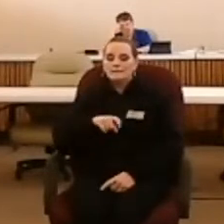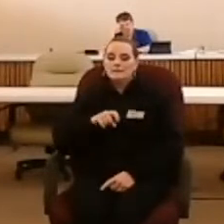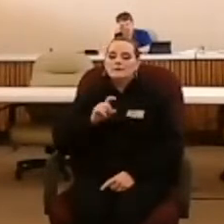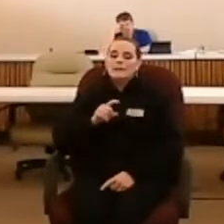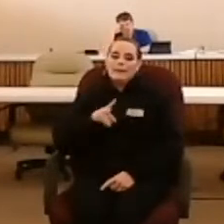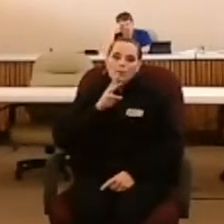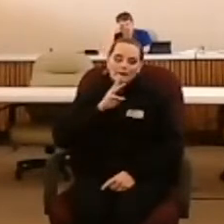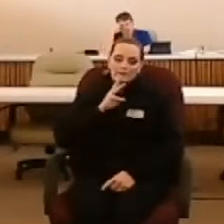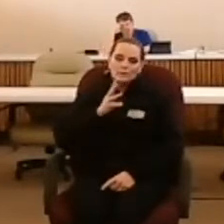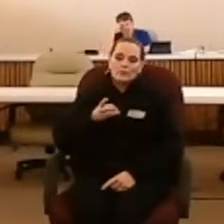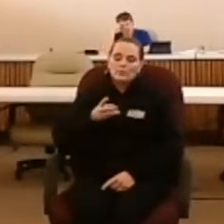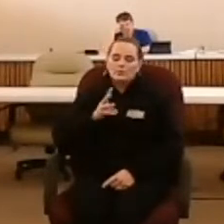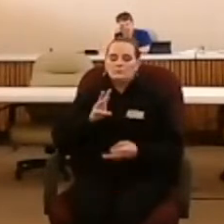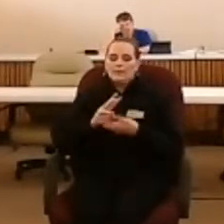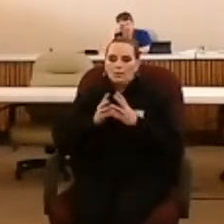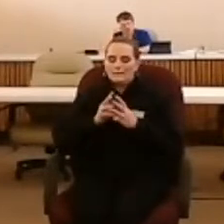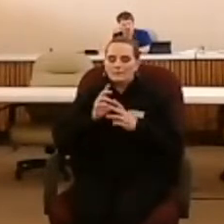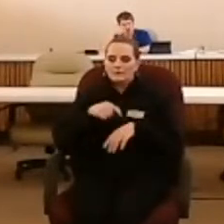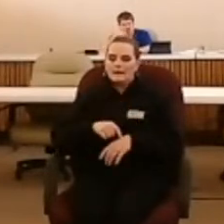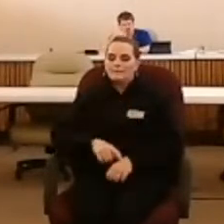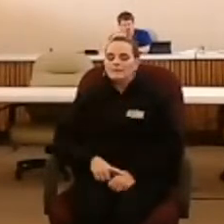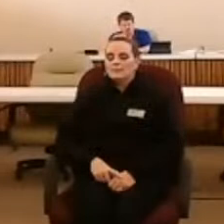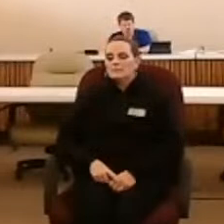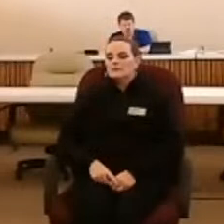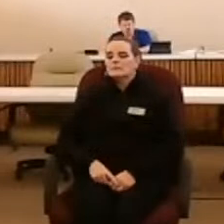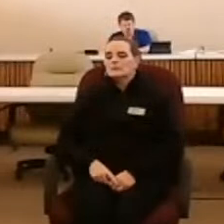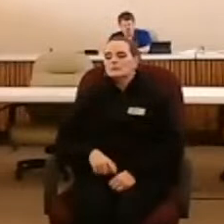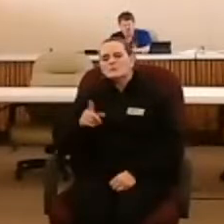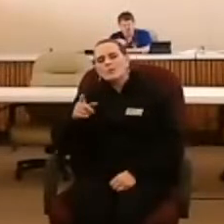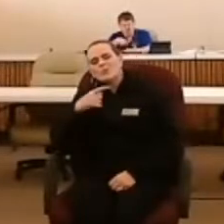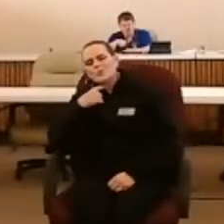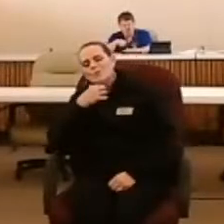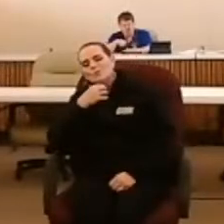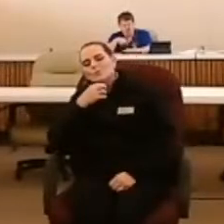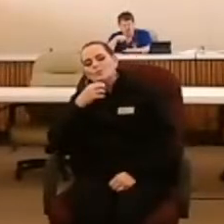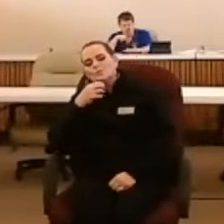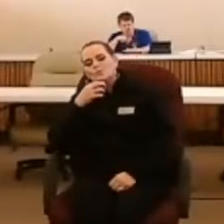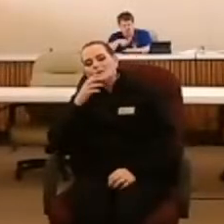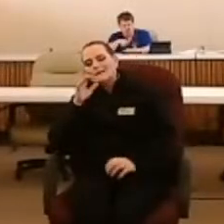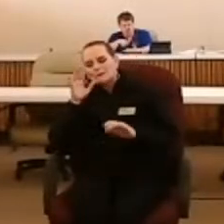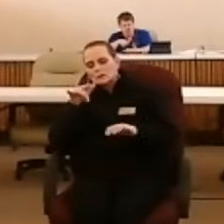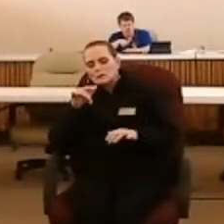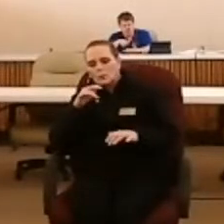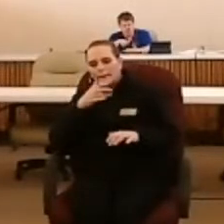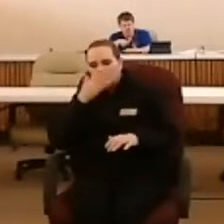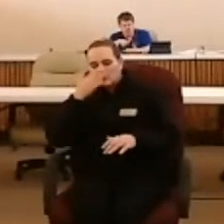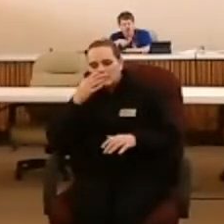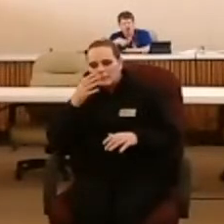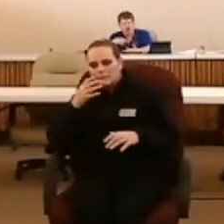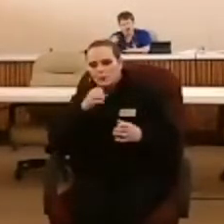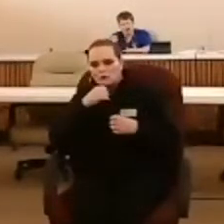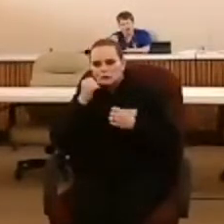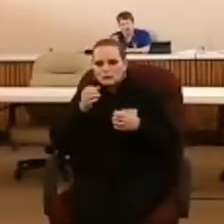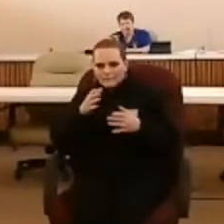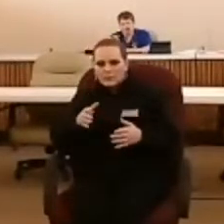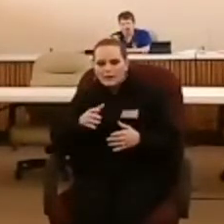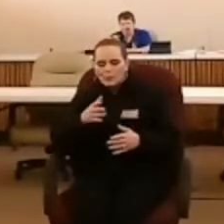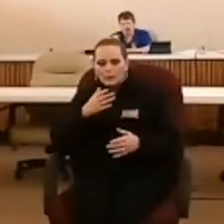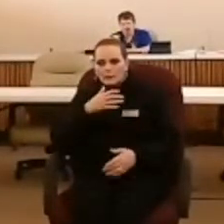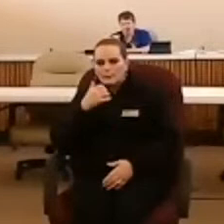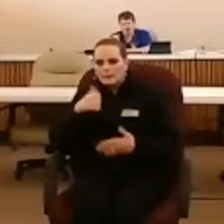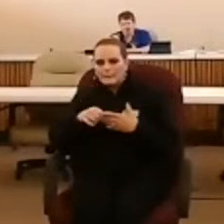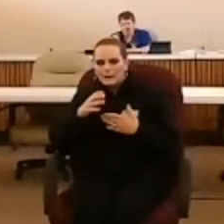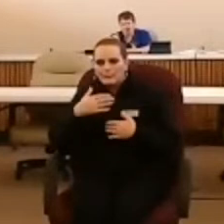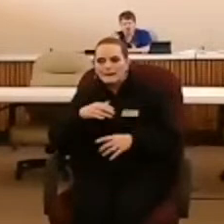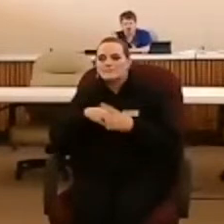in the gutters and. so is So the snow in front of their driveway or in front of the mailboxes? The mailboxes. Yeah, see, this is part of the